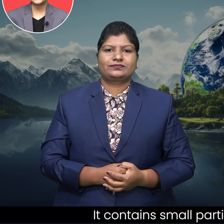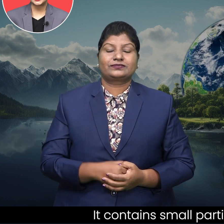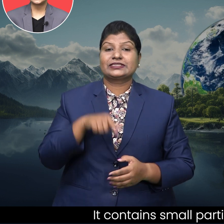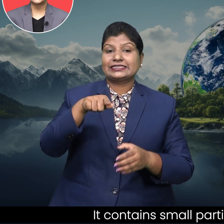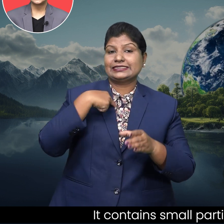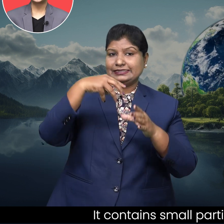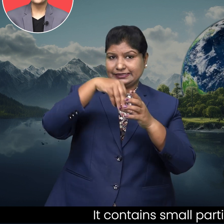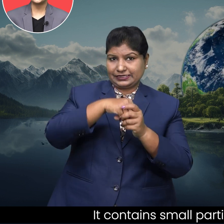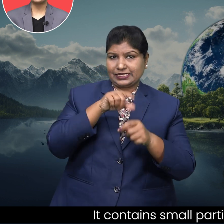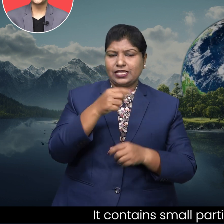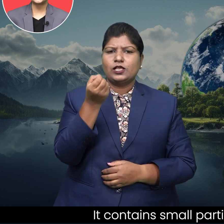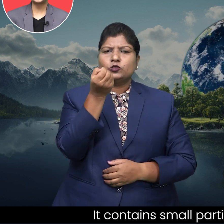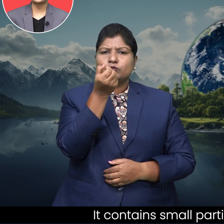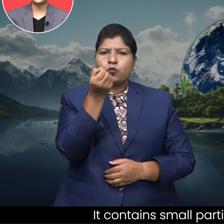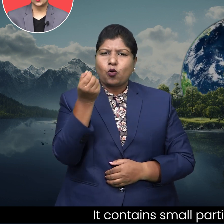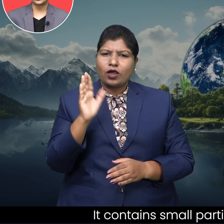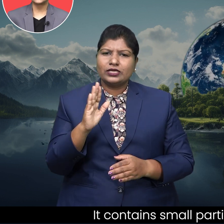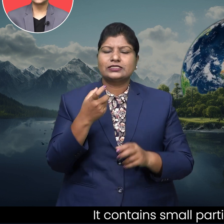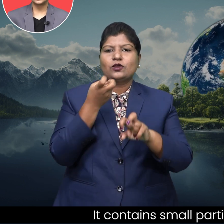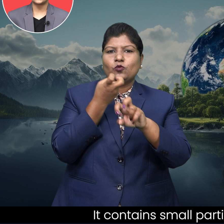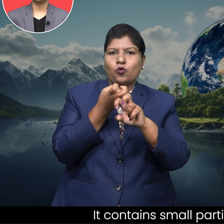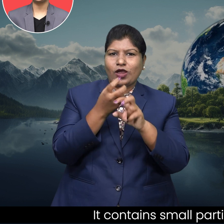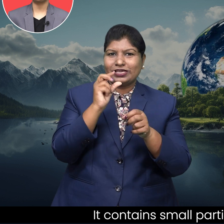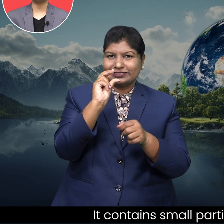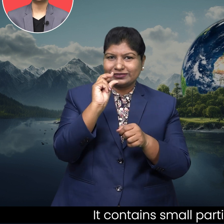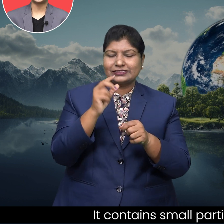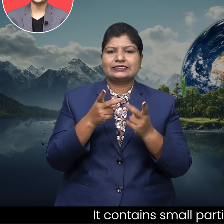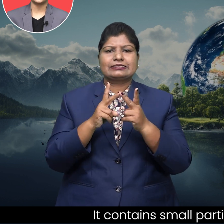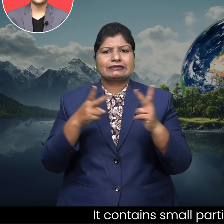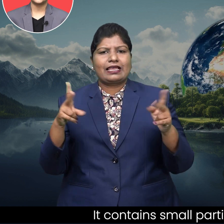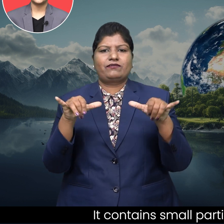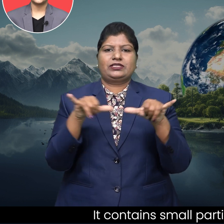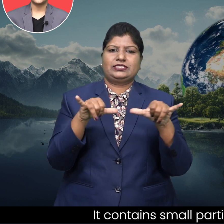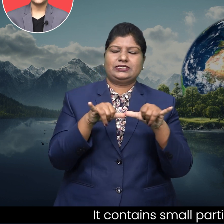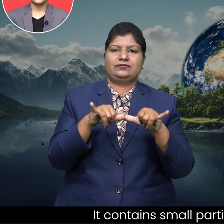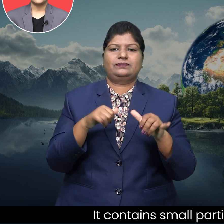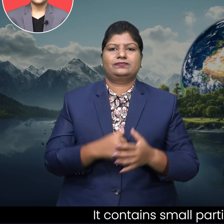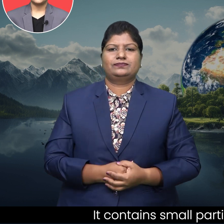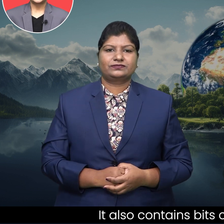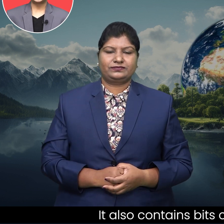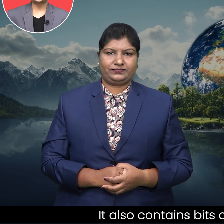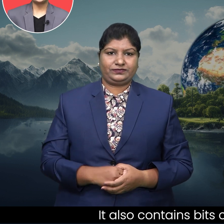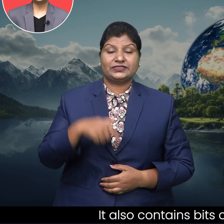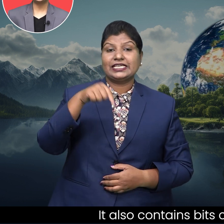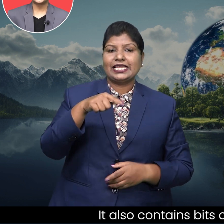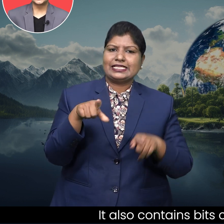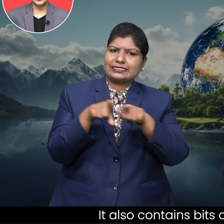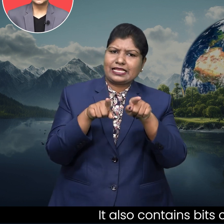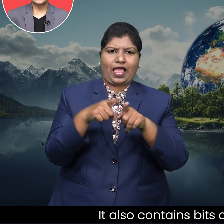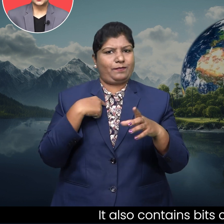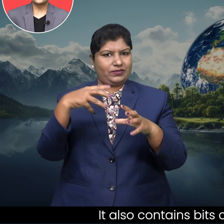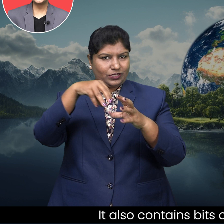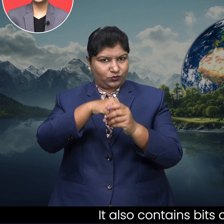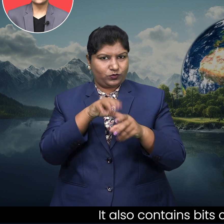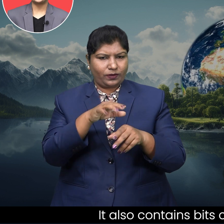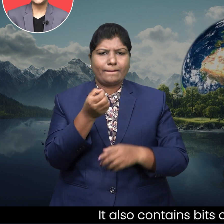It contains small particles of rock of different sizes. It also